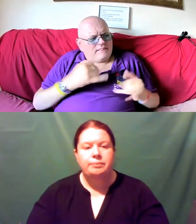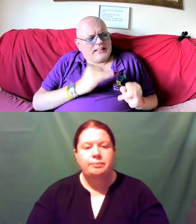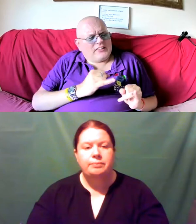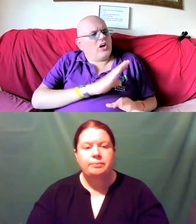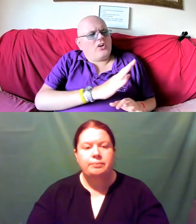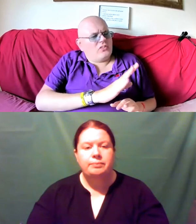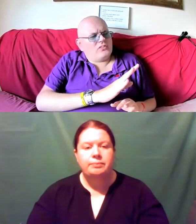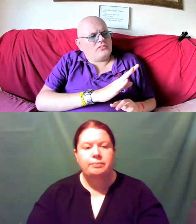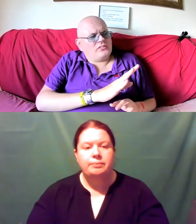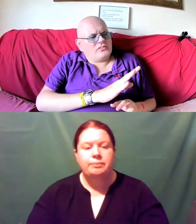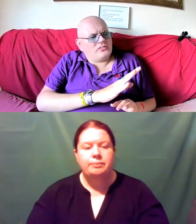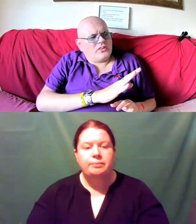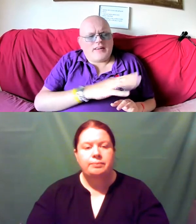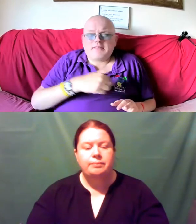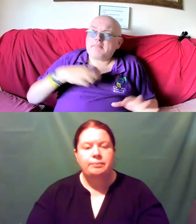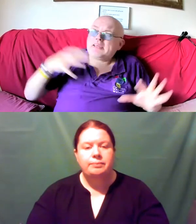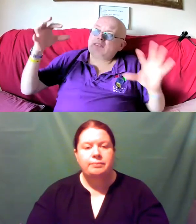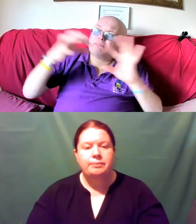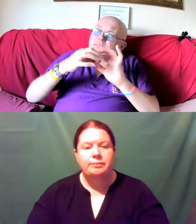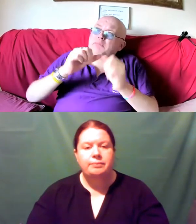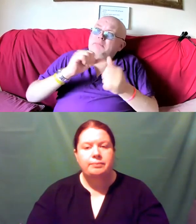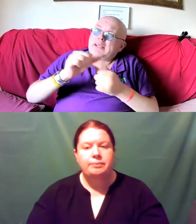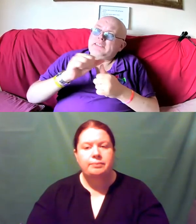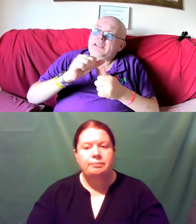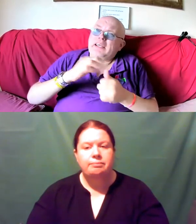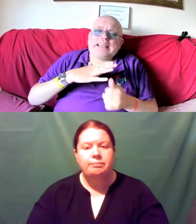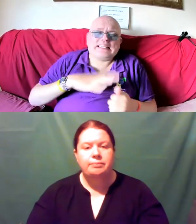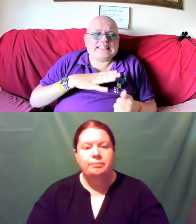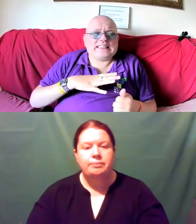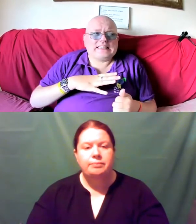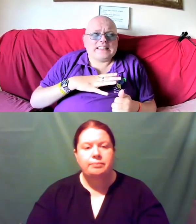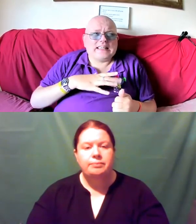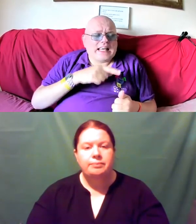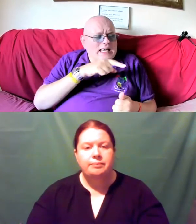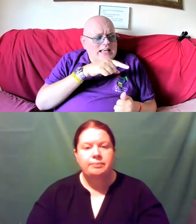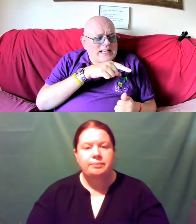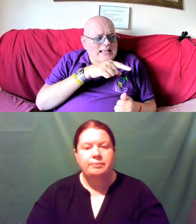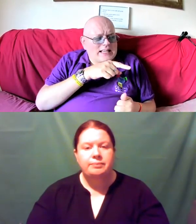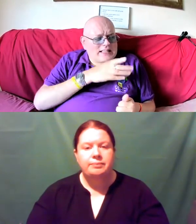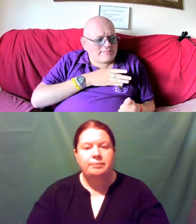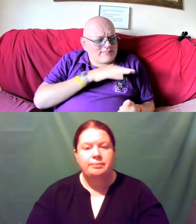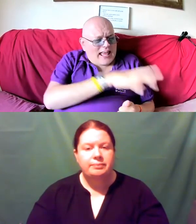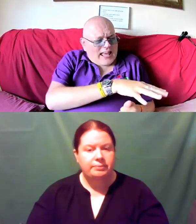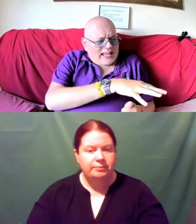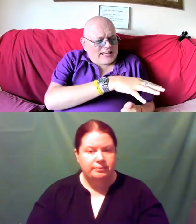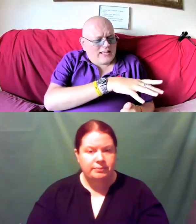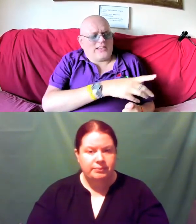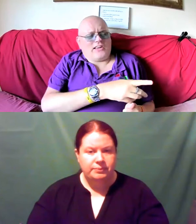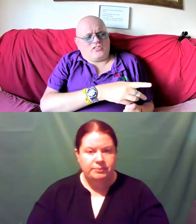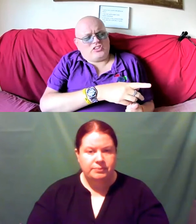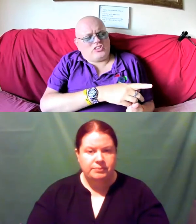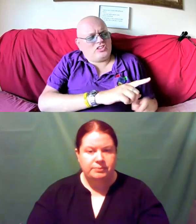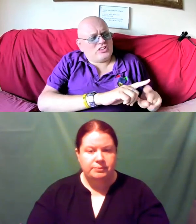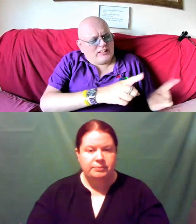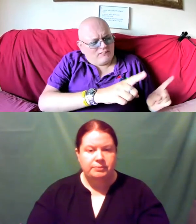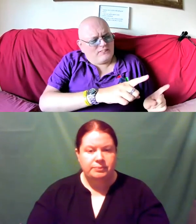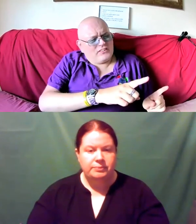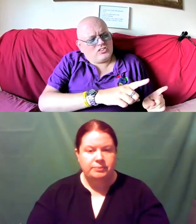But yeah, it just was an unorthodox path to take. And so it took some time to kind of rebuild my life having left that